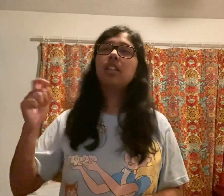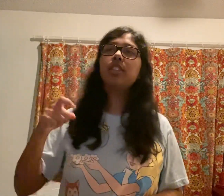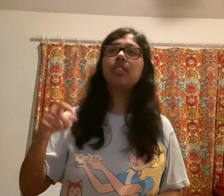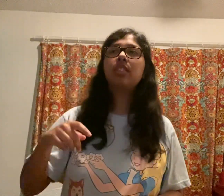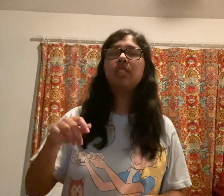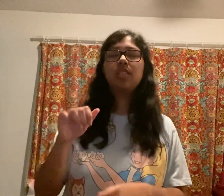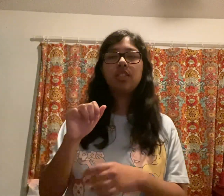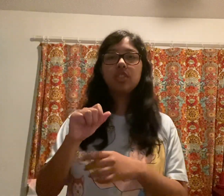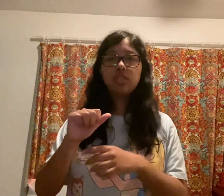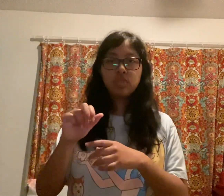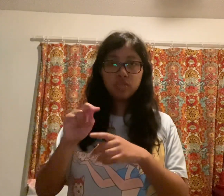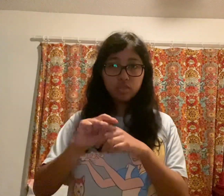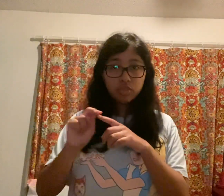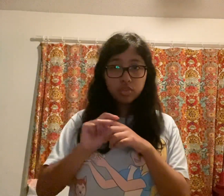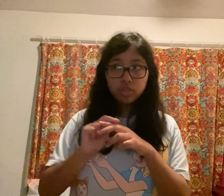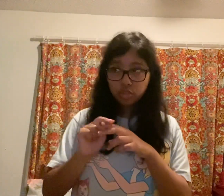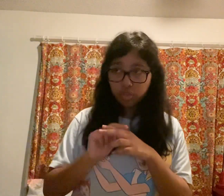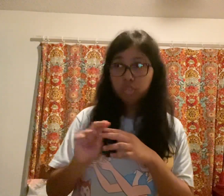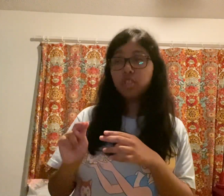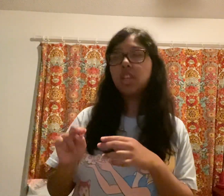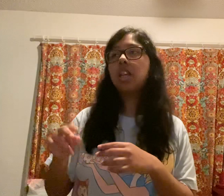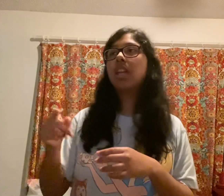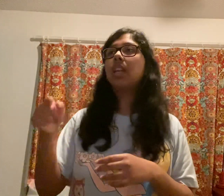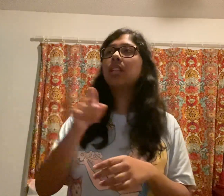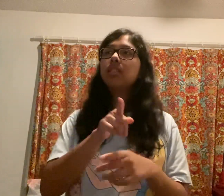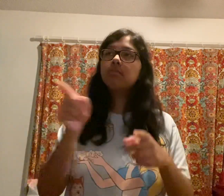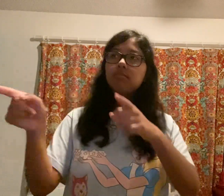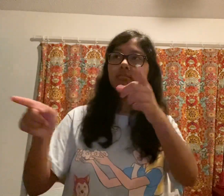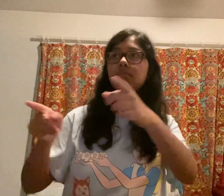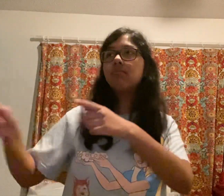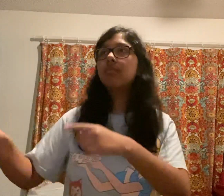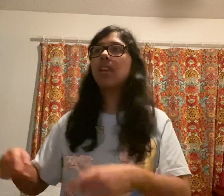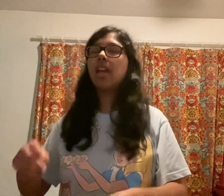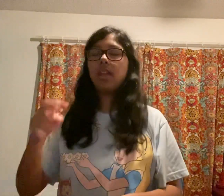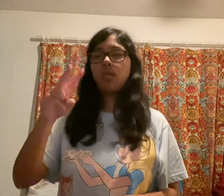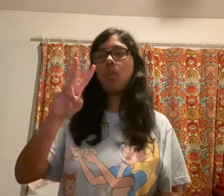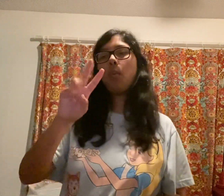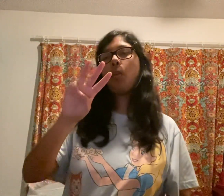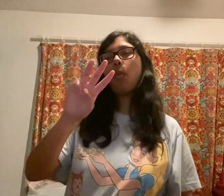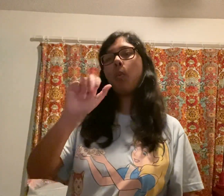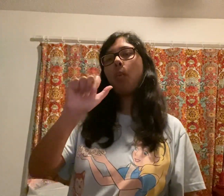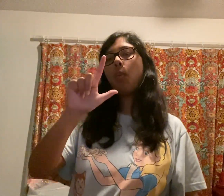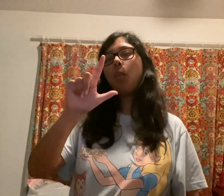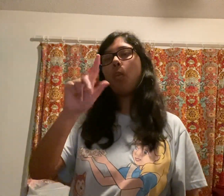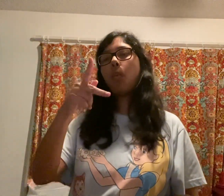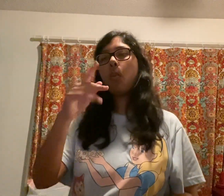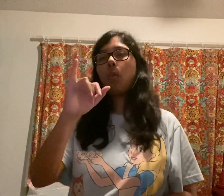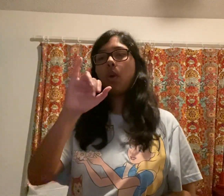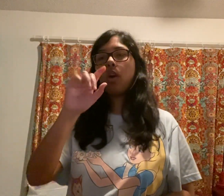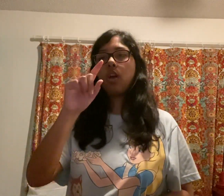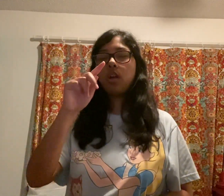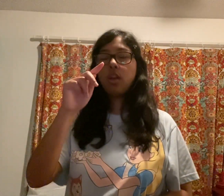gate. The train system is designed with a color-coded map and allows for ease at getting out of the appropriate